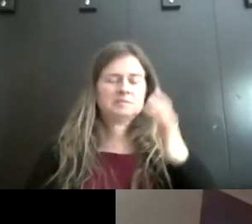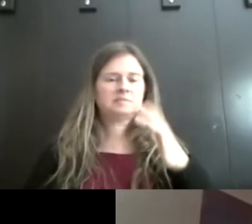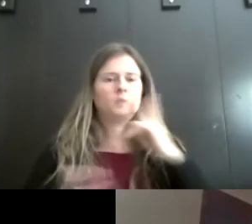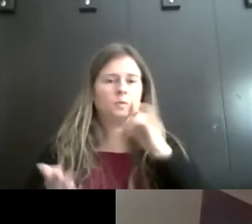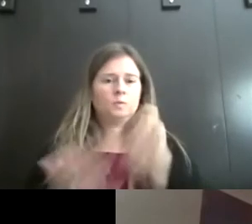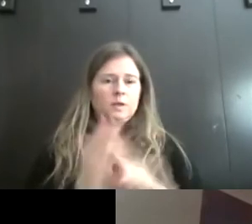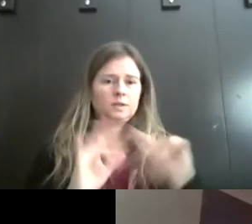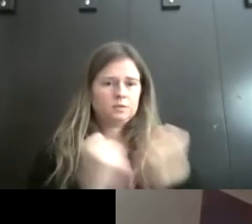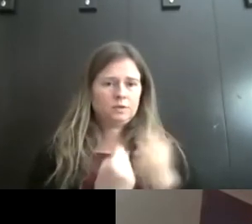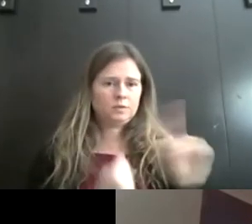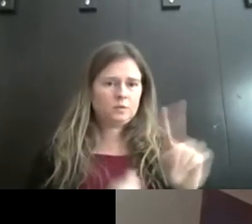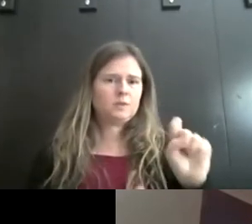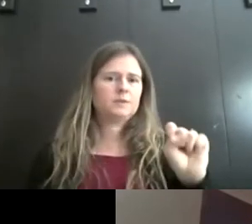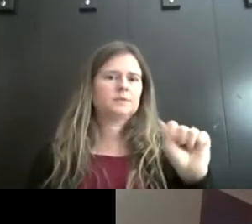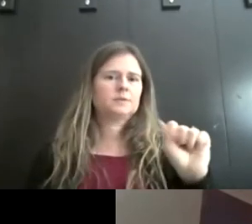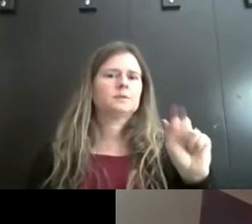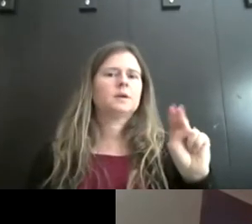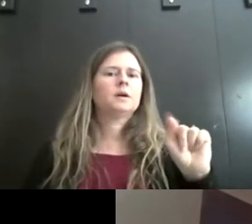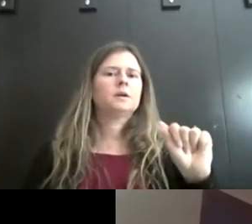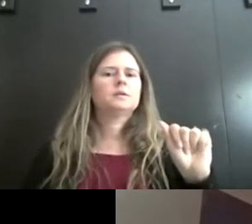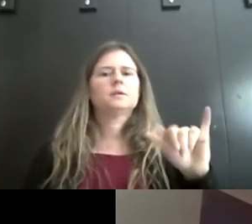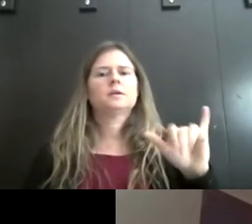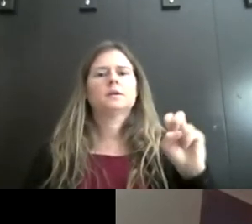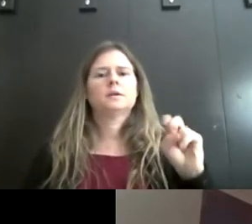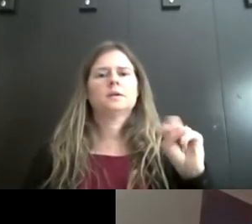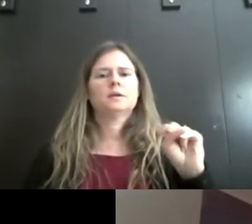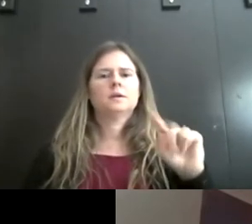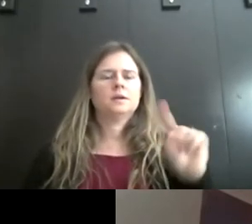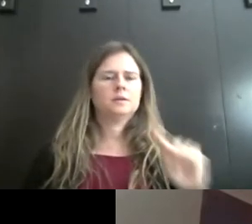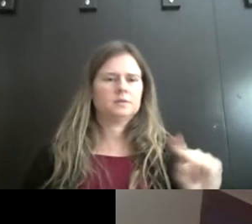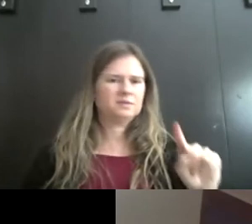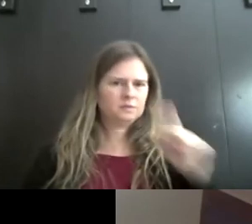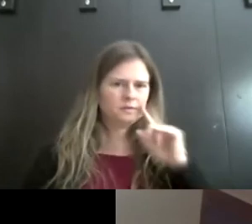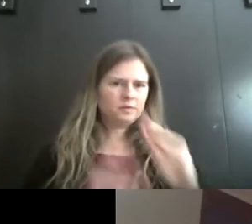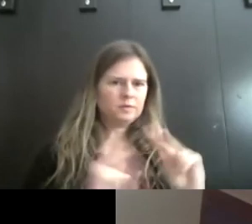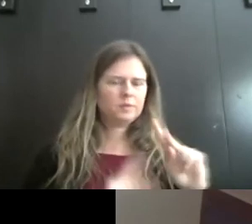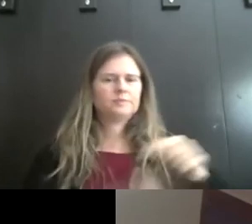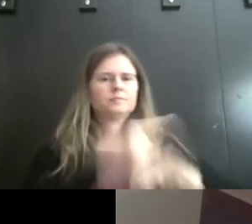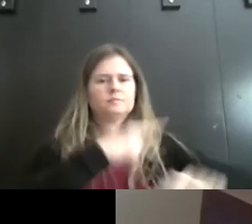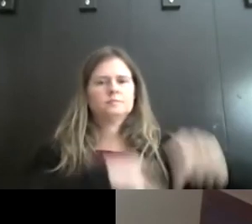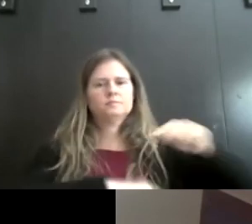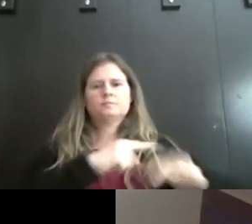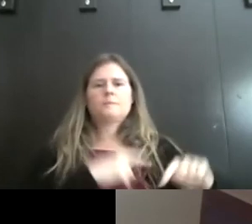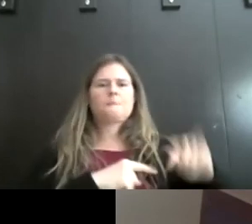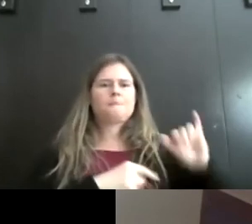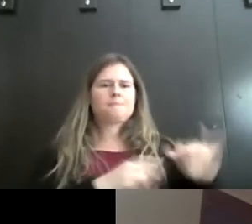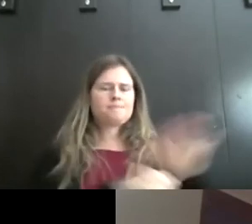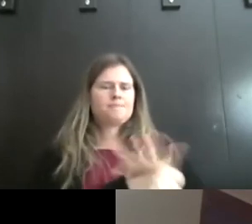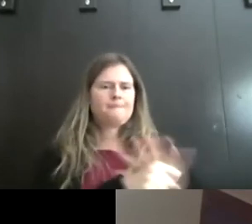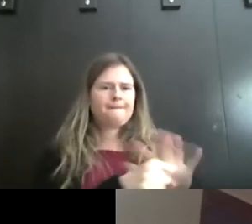So that's just for the Chumash people that trace back to the villages around the Santa Ynez